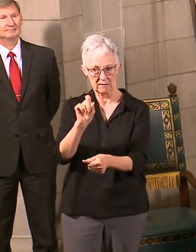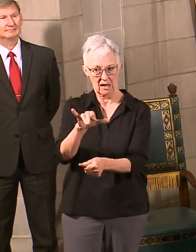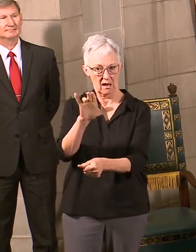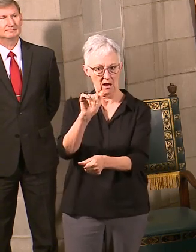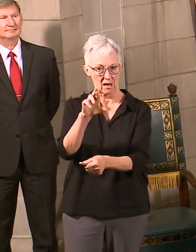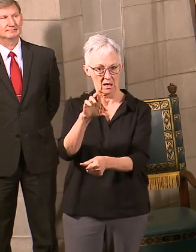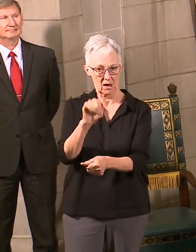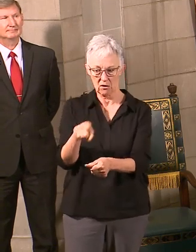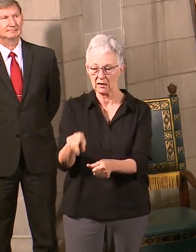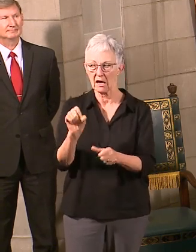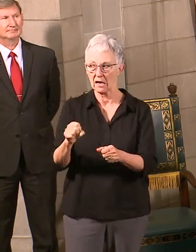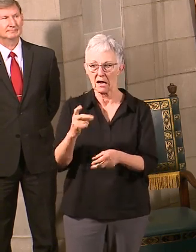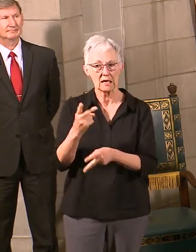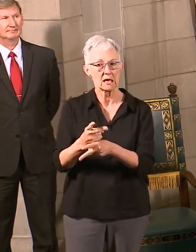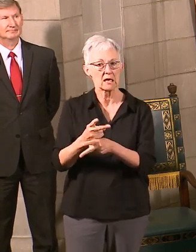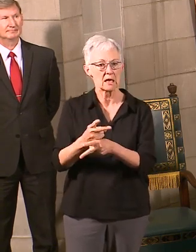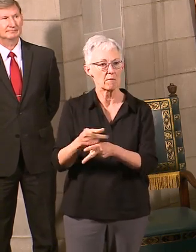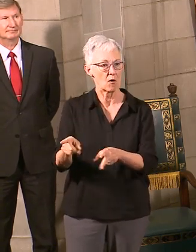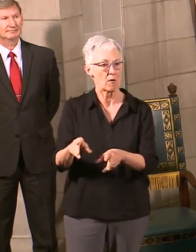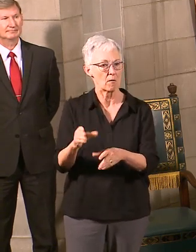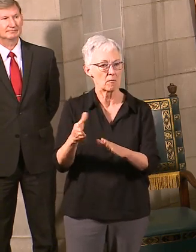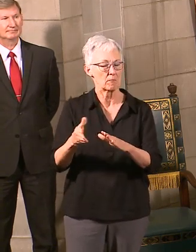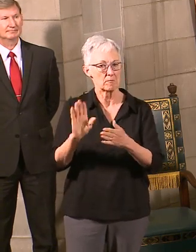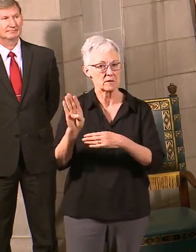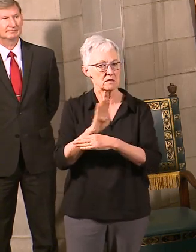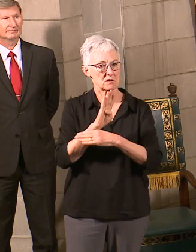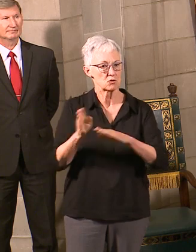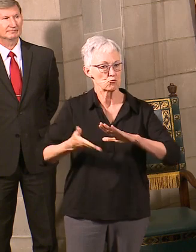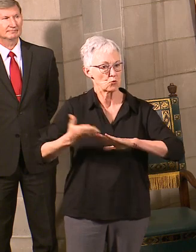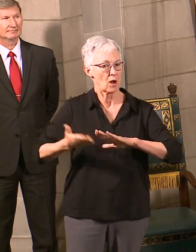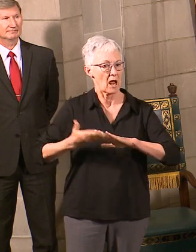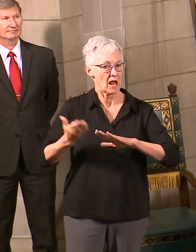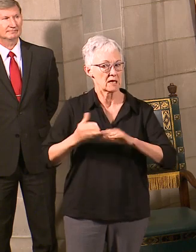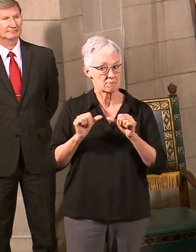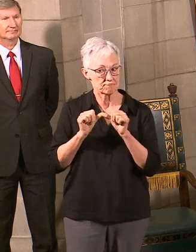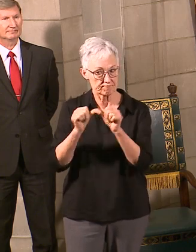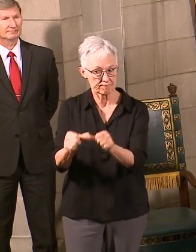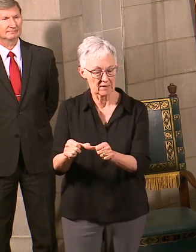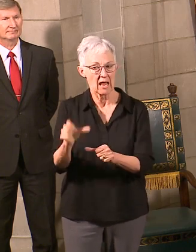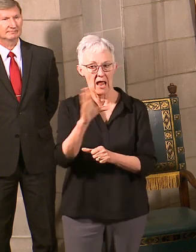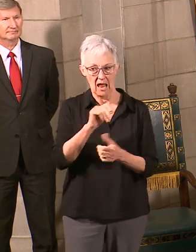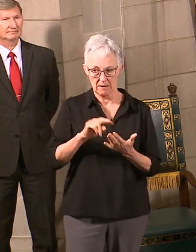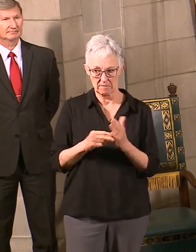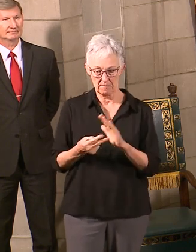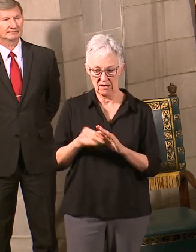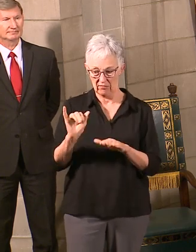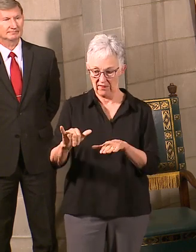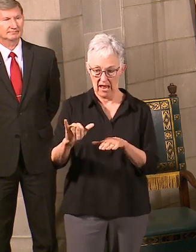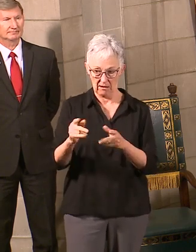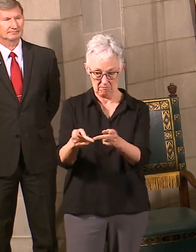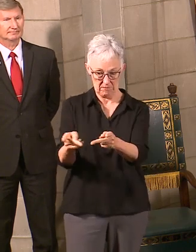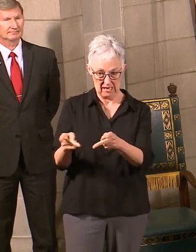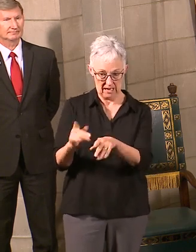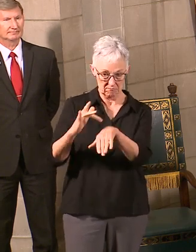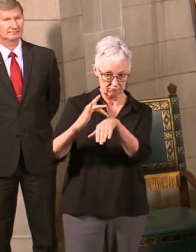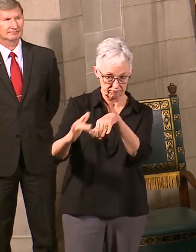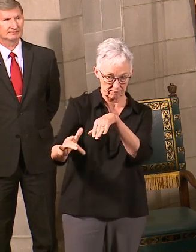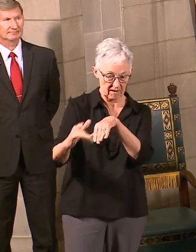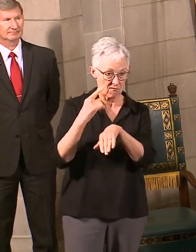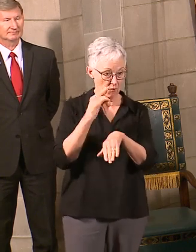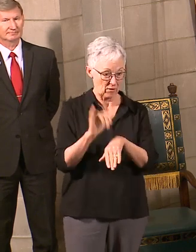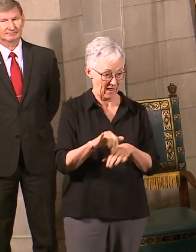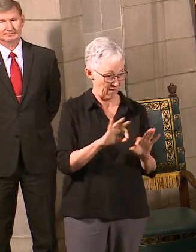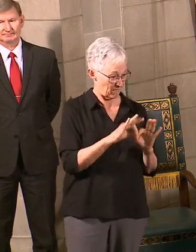that slot for that family so that they will be able to take advantage of that slot sometime in the future. So it's really kind of a win-win.